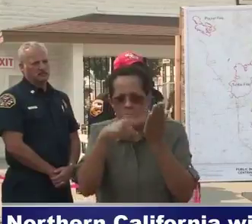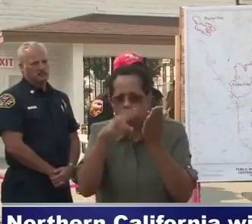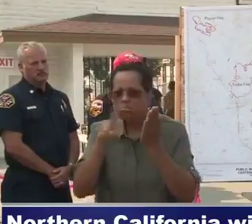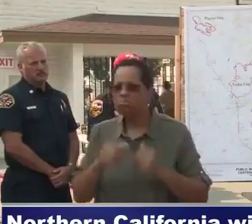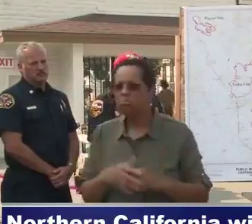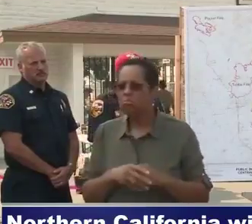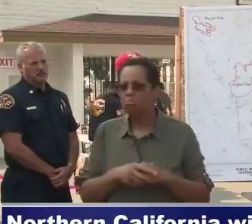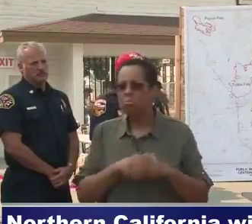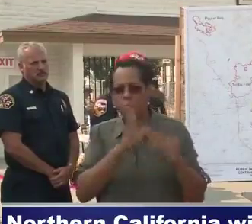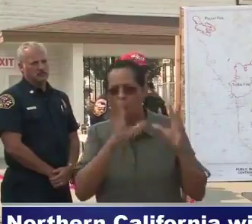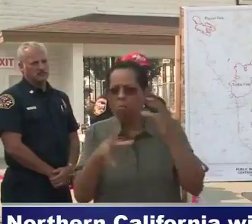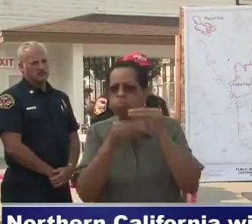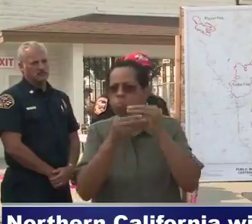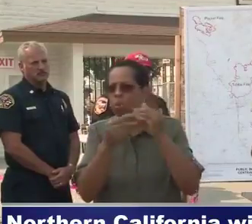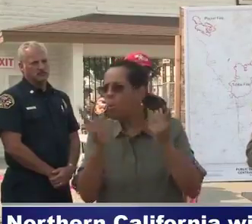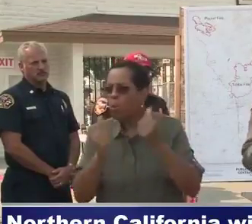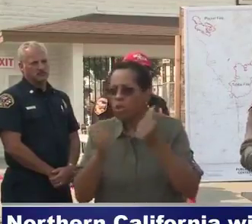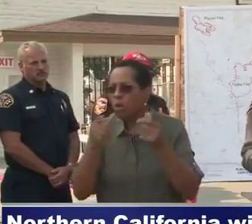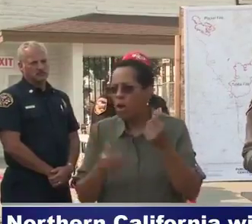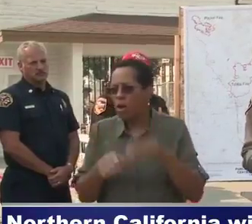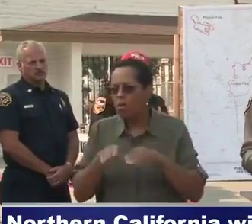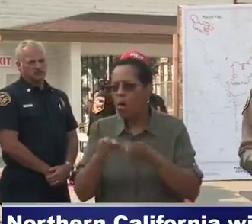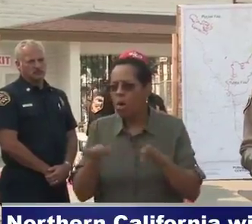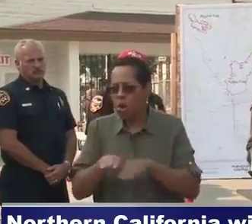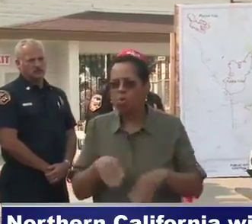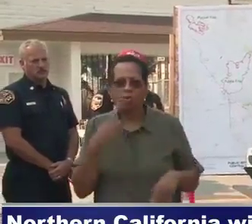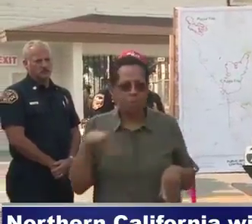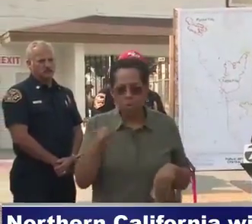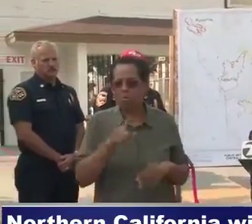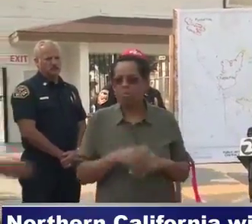and good afternoon.